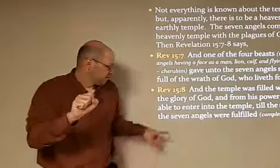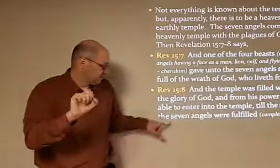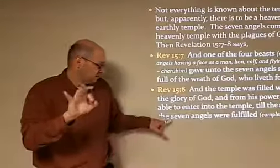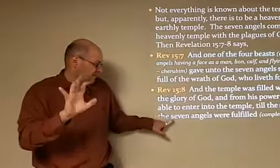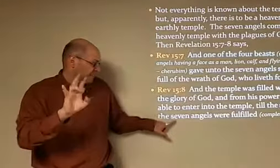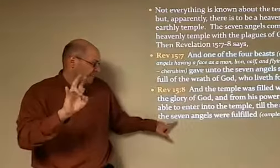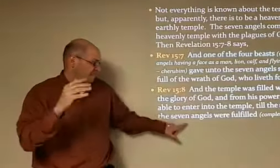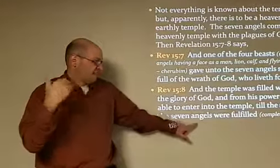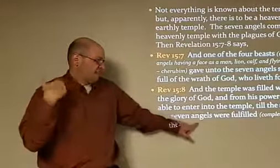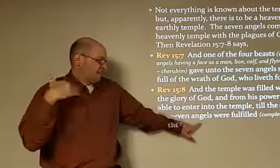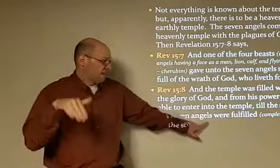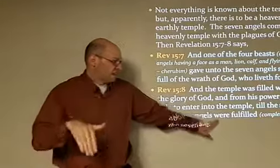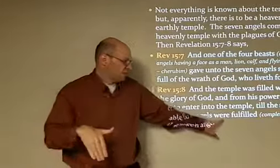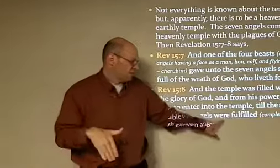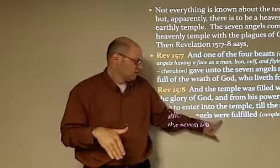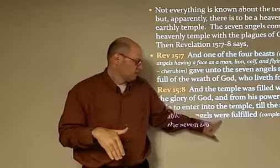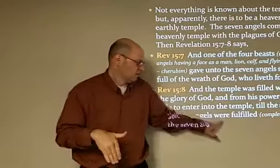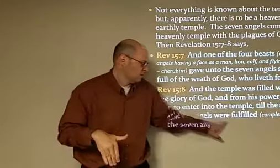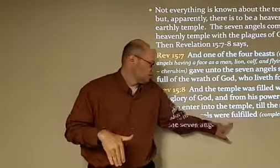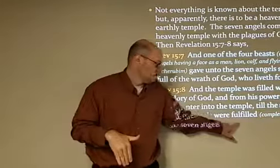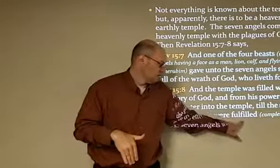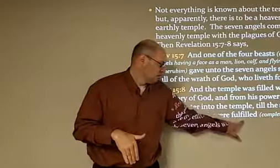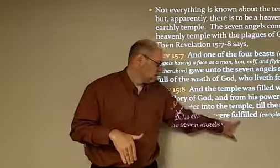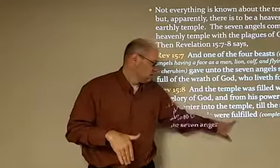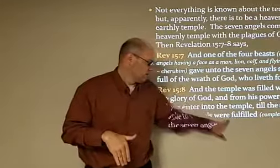of the seven angels were fulfilled.